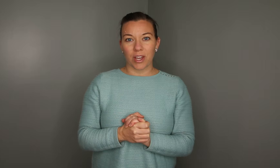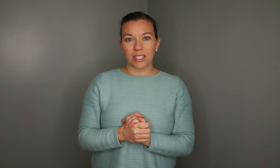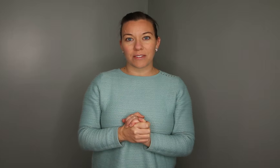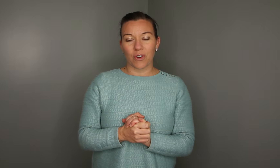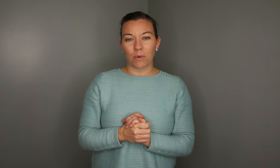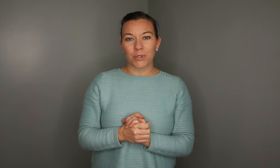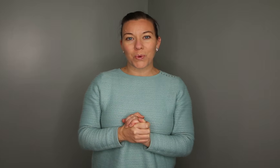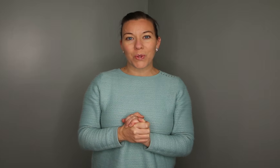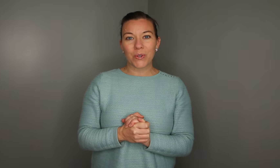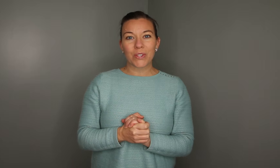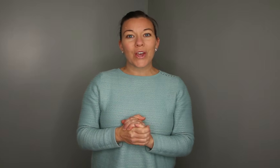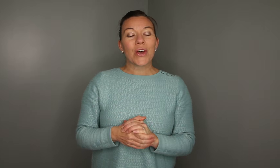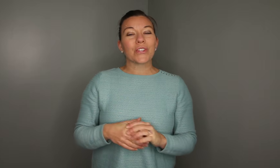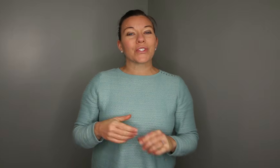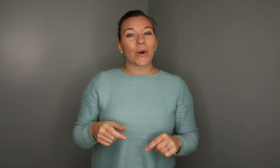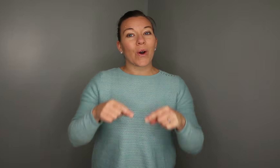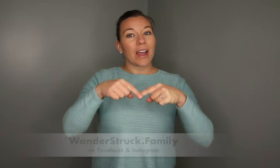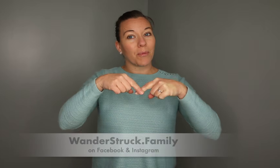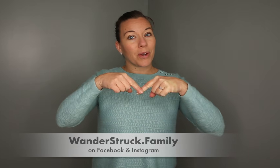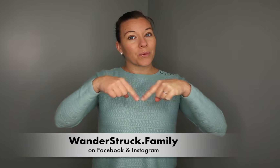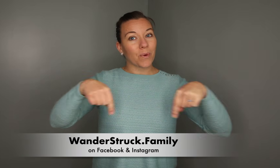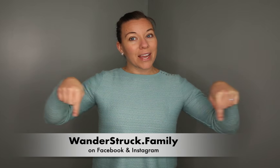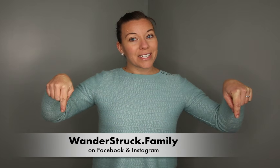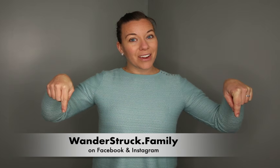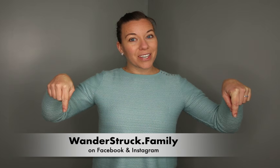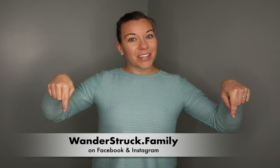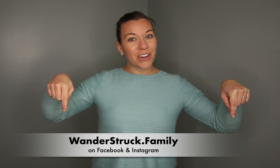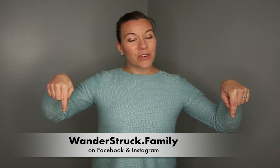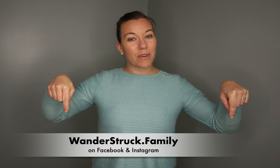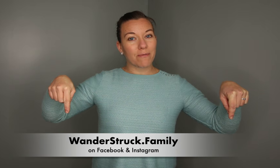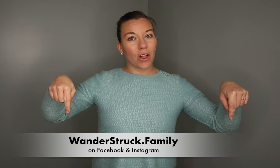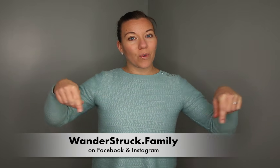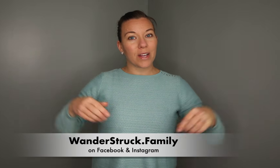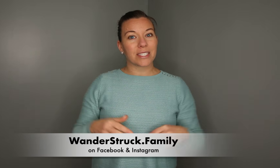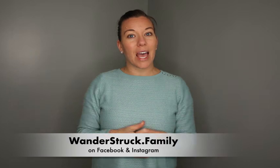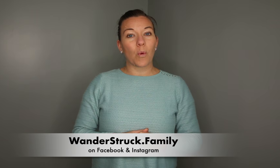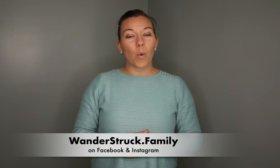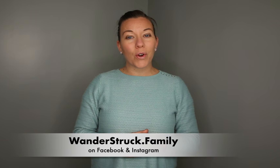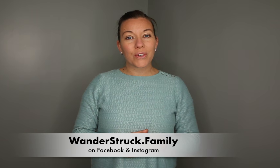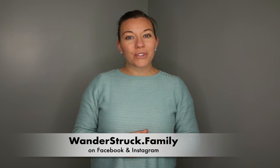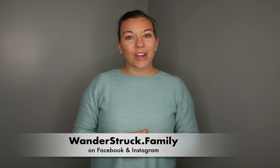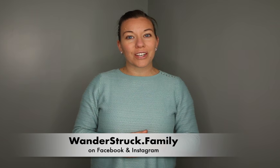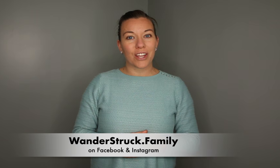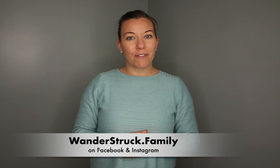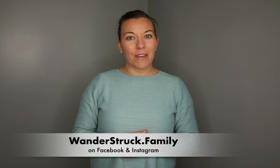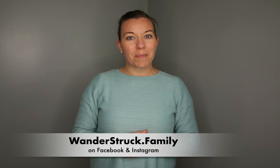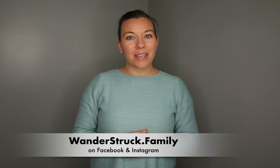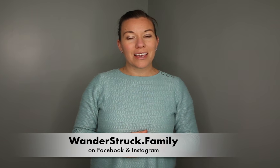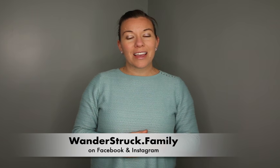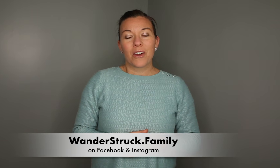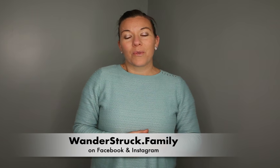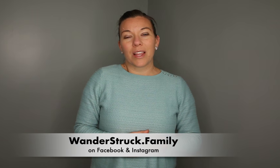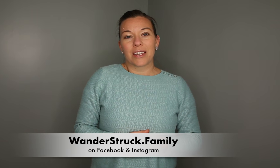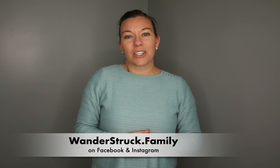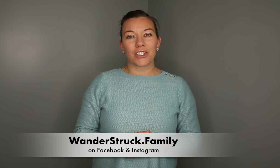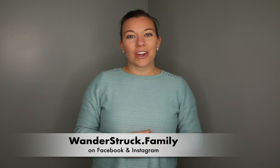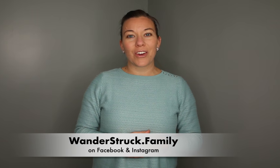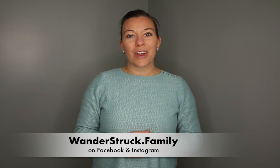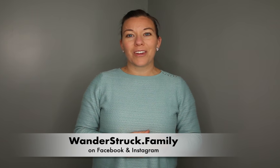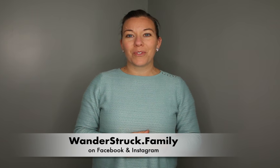tricks for homeschoolers. So I'll put it right down here. You can follow us at WanderStruck.Family. We like to share what